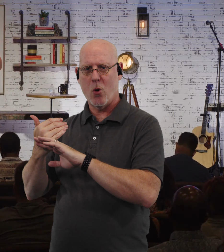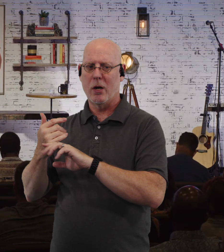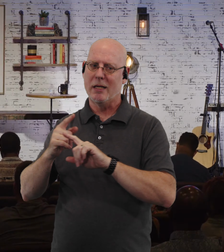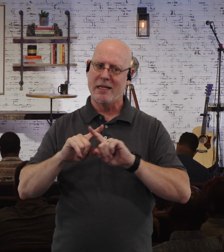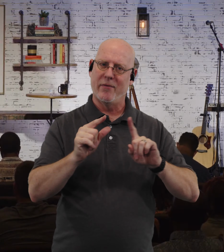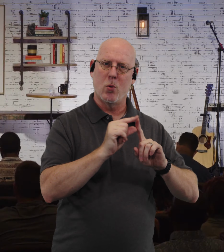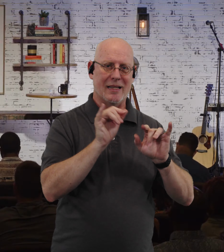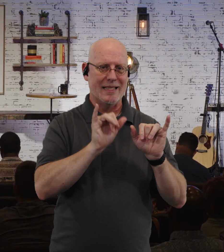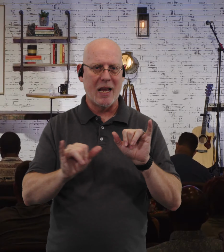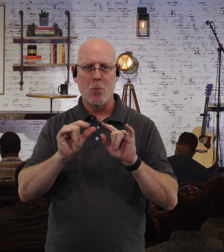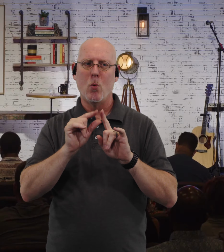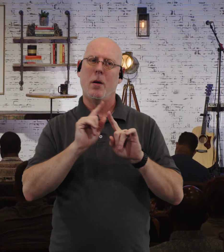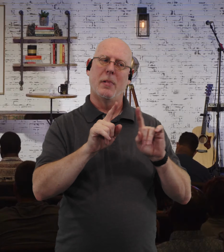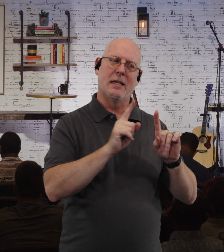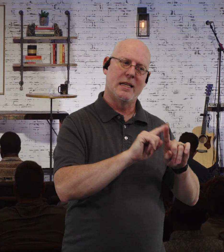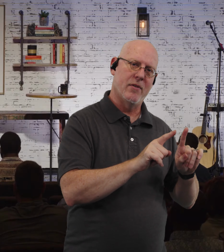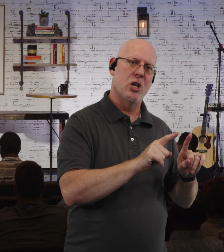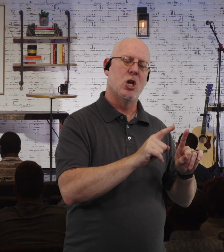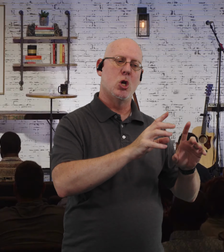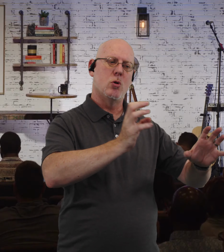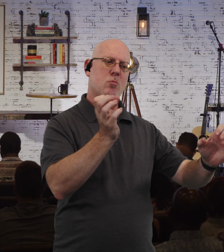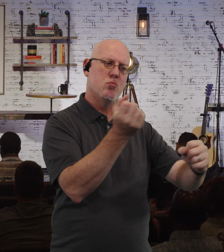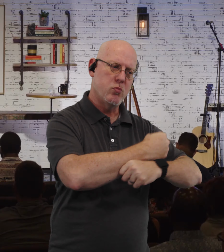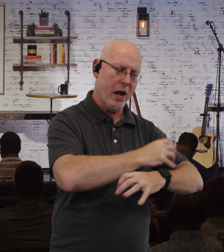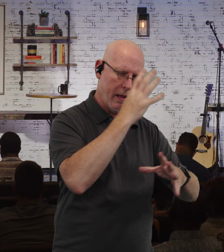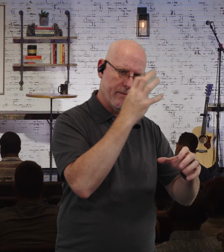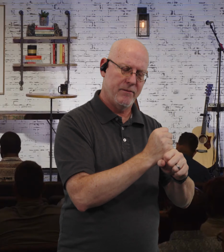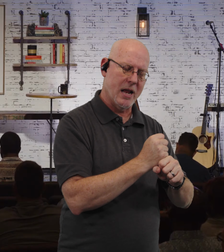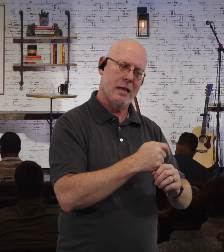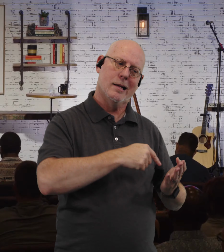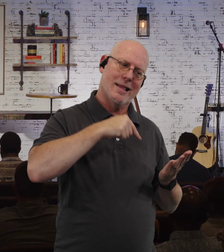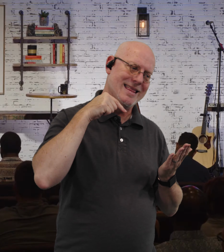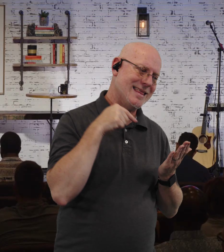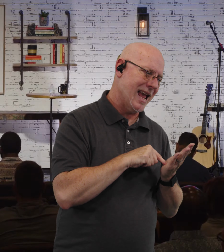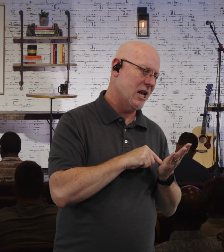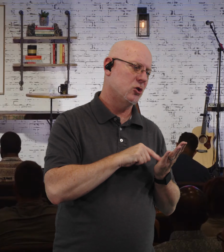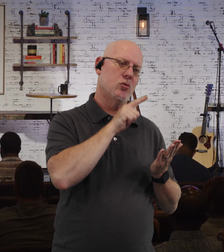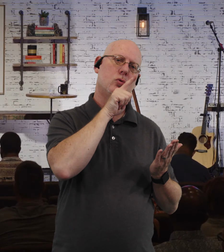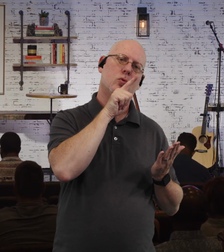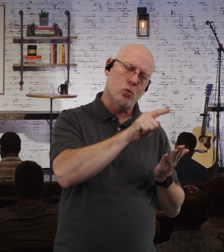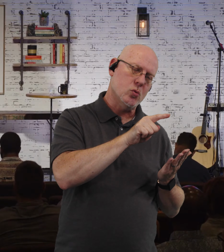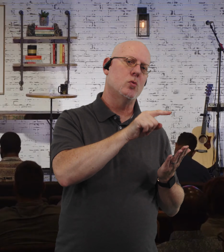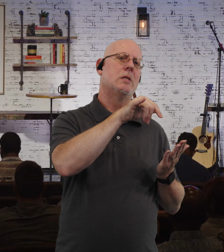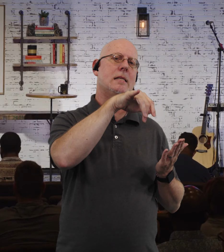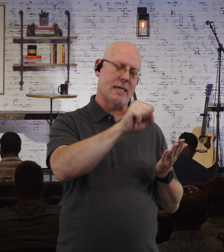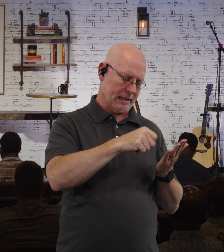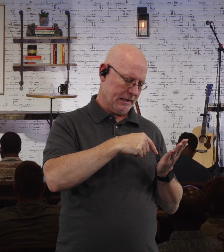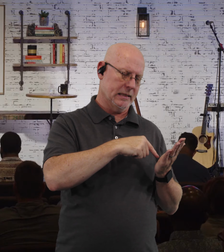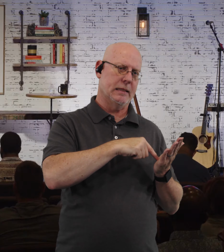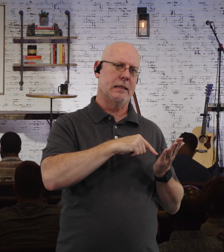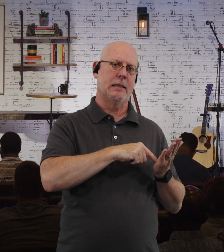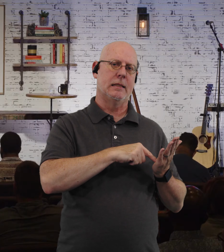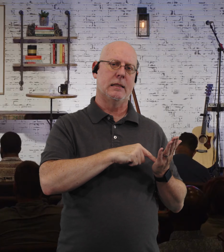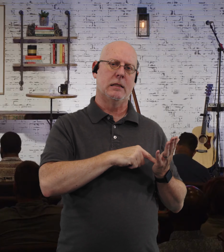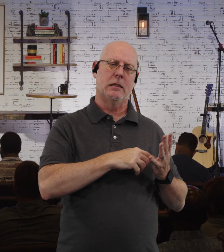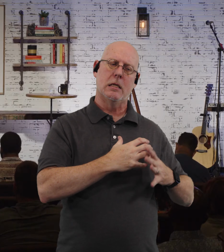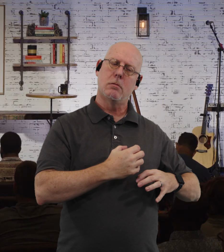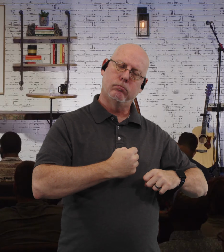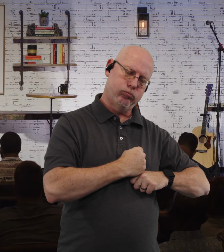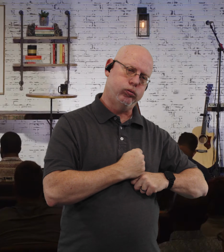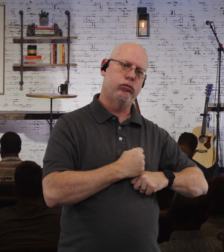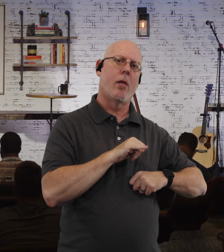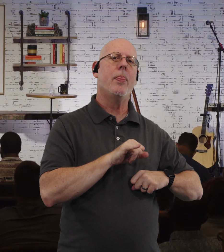You embraced it by faith. You said, this is truth. I cling